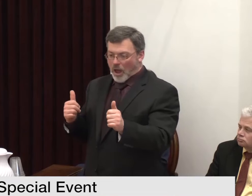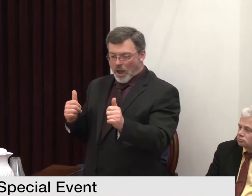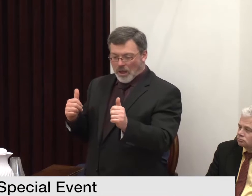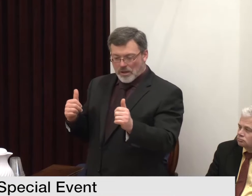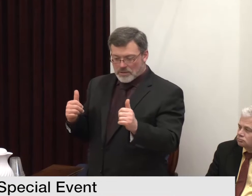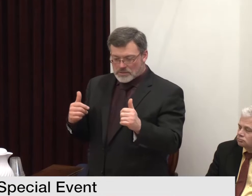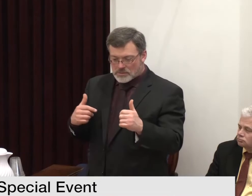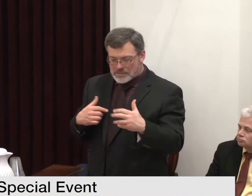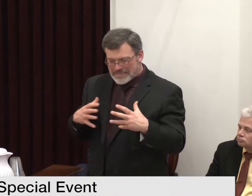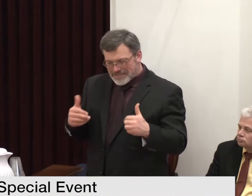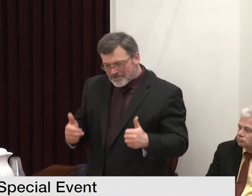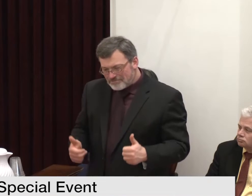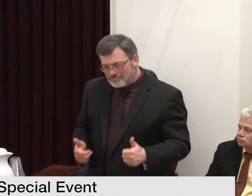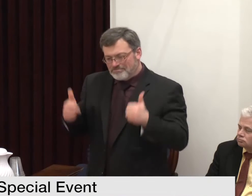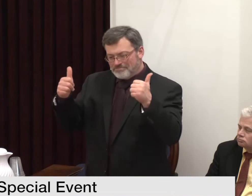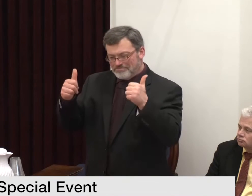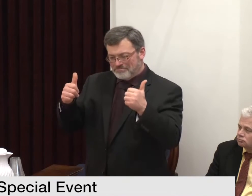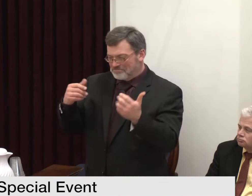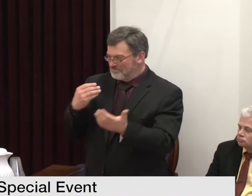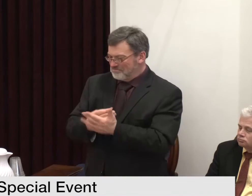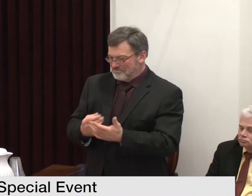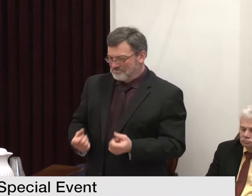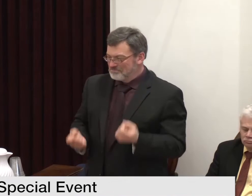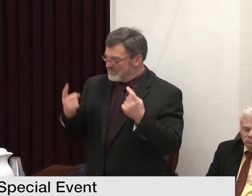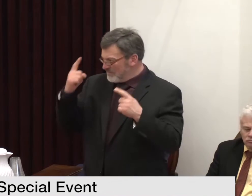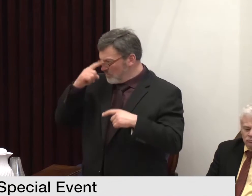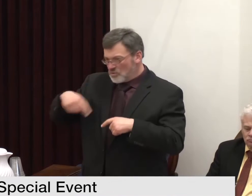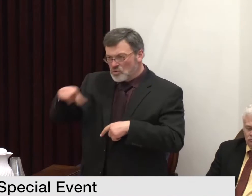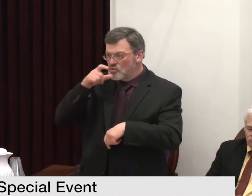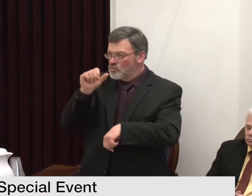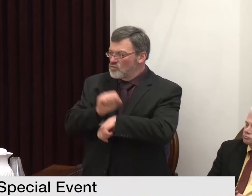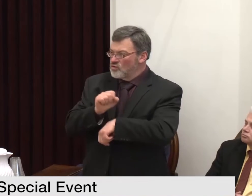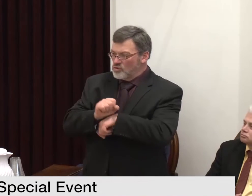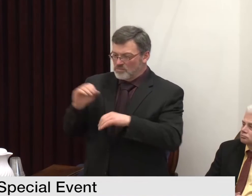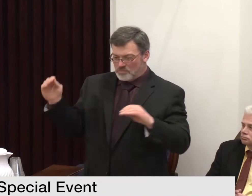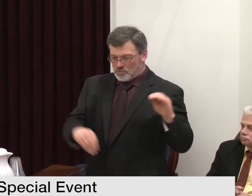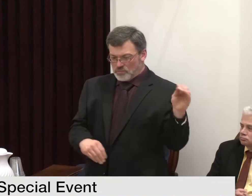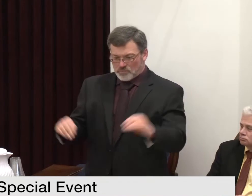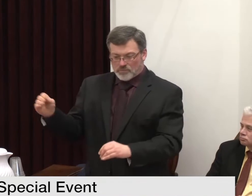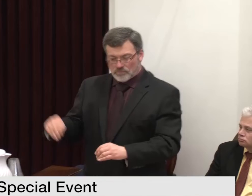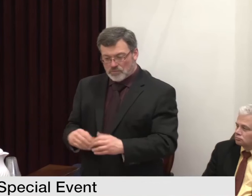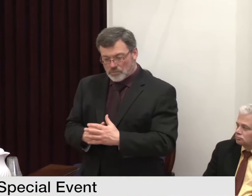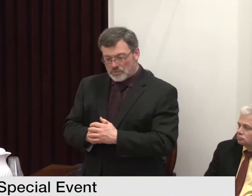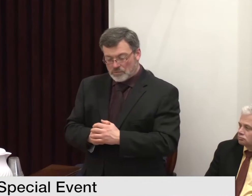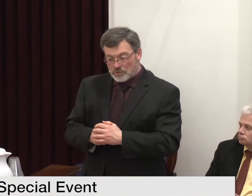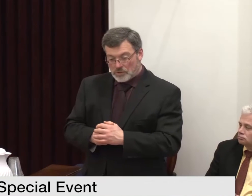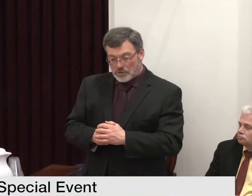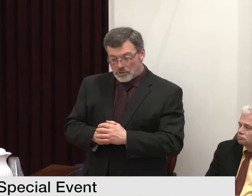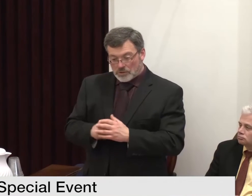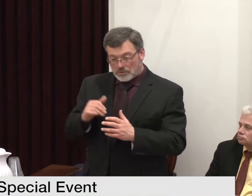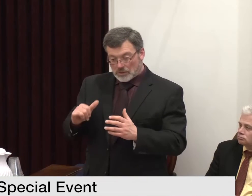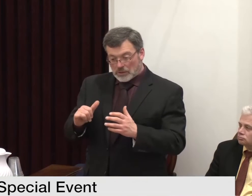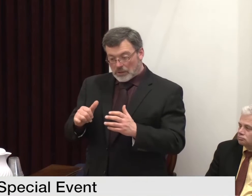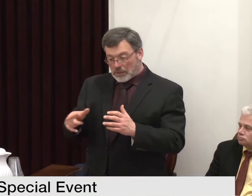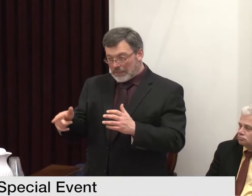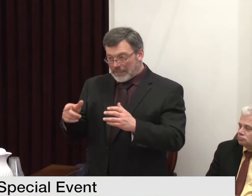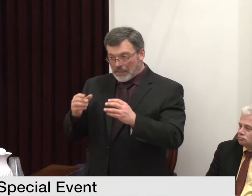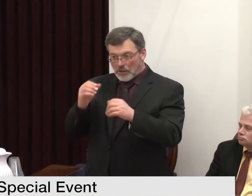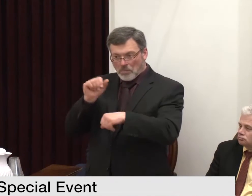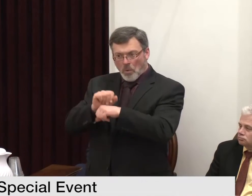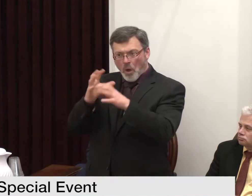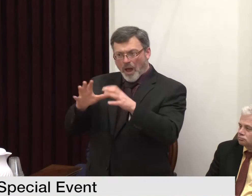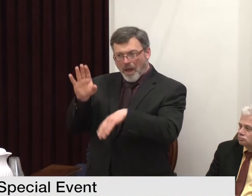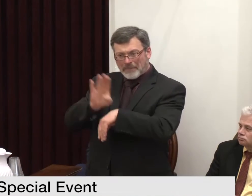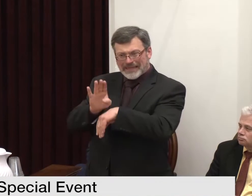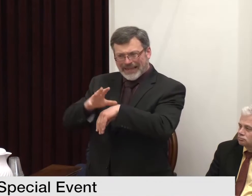for young workers to get started here, and without forcing our anchor employers out of state or our